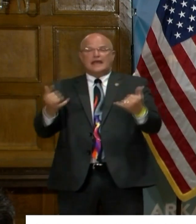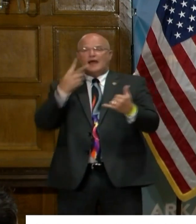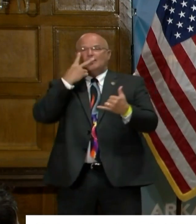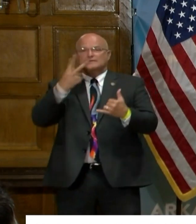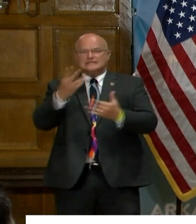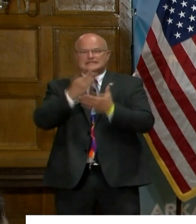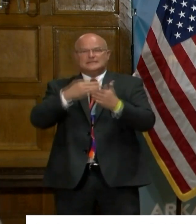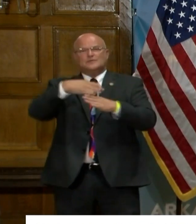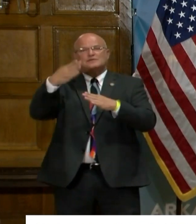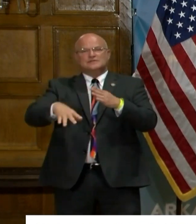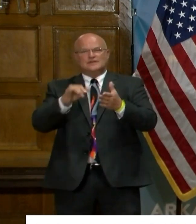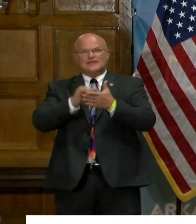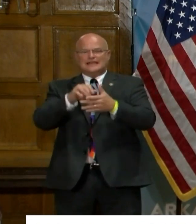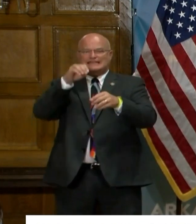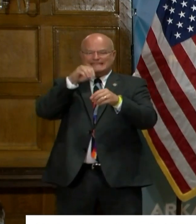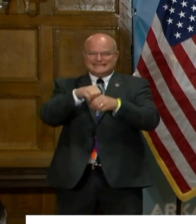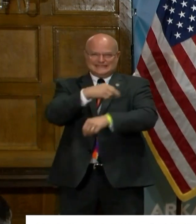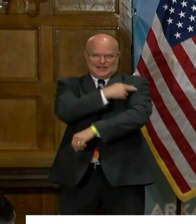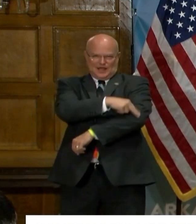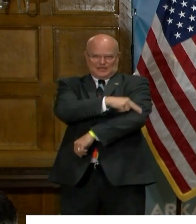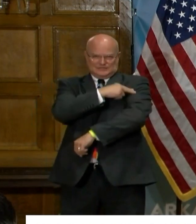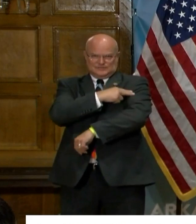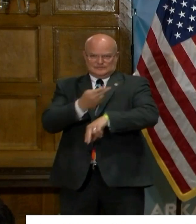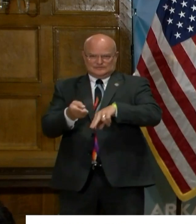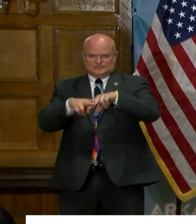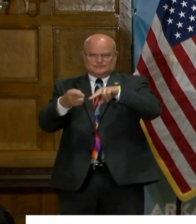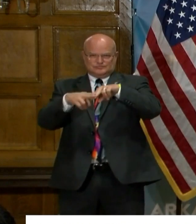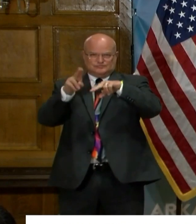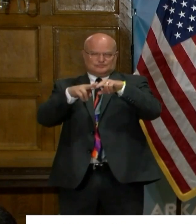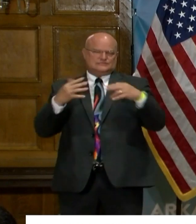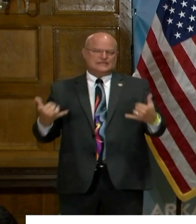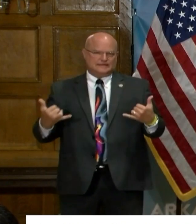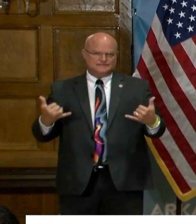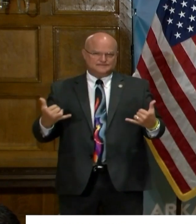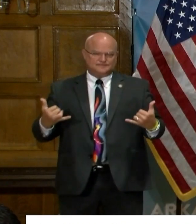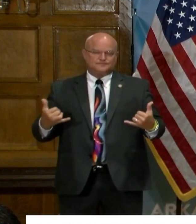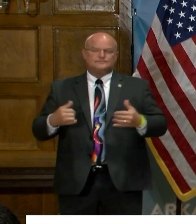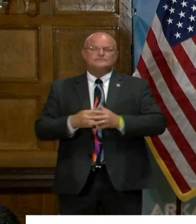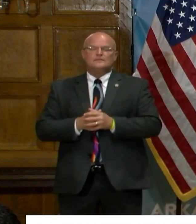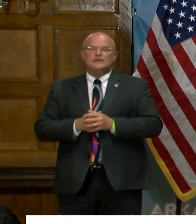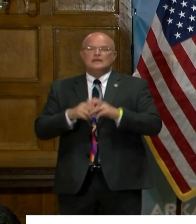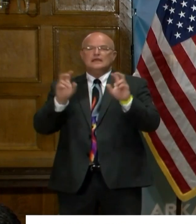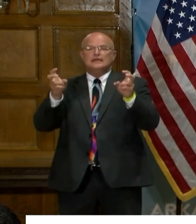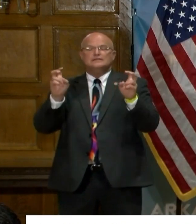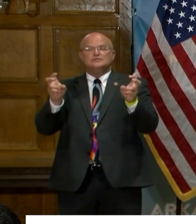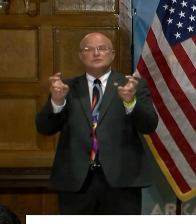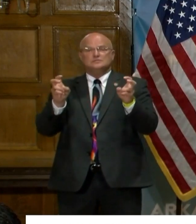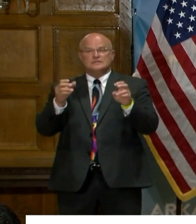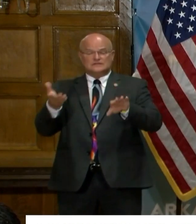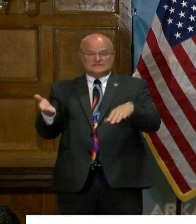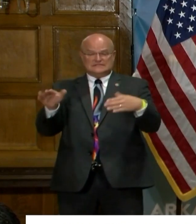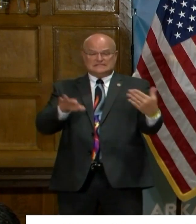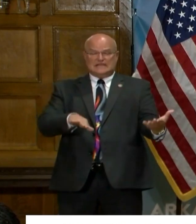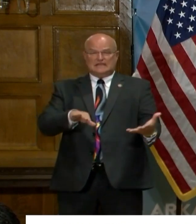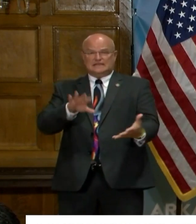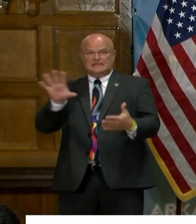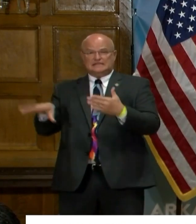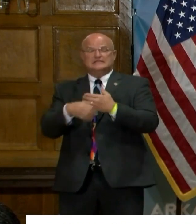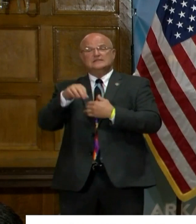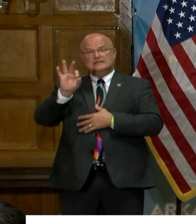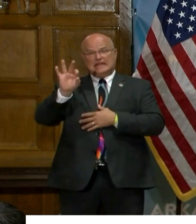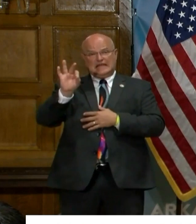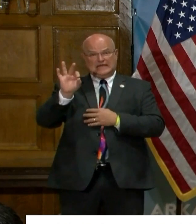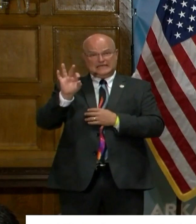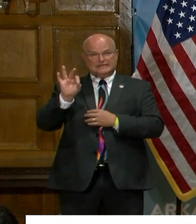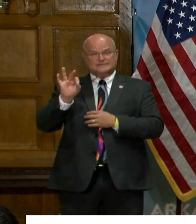seeing some of the results of that through our increased hospitalizations. In terms of deaths, we have an additional